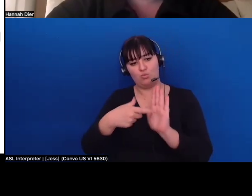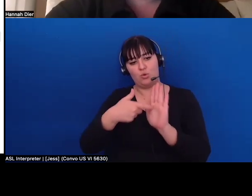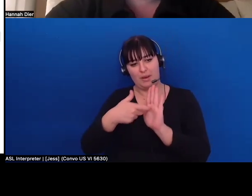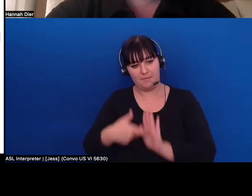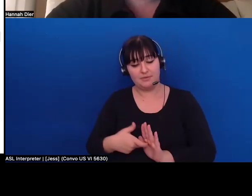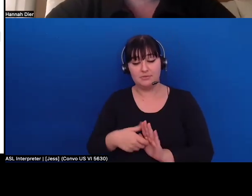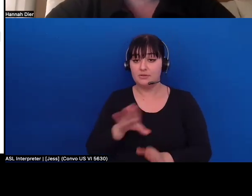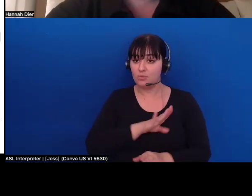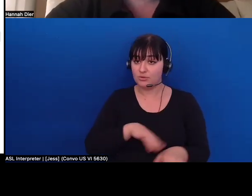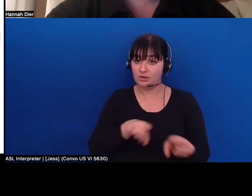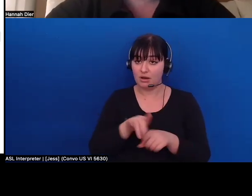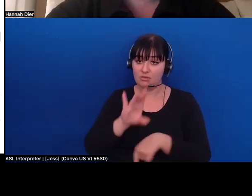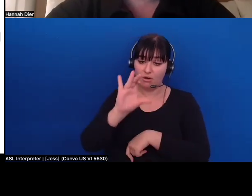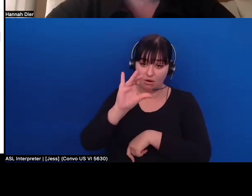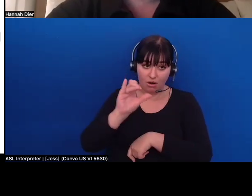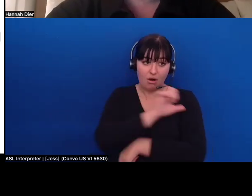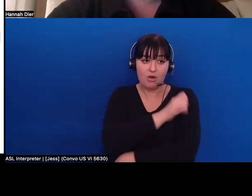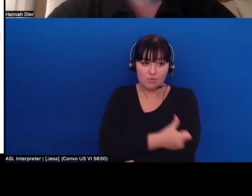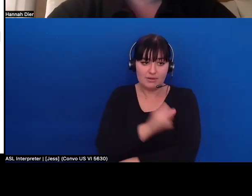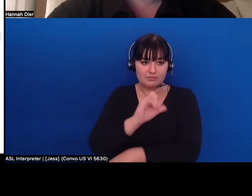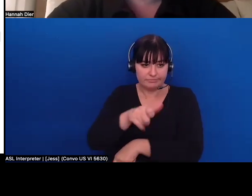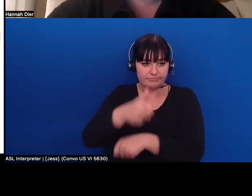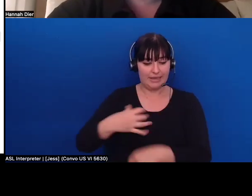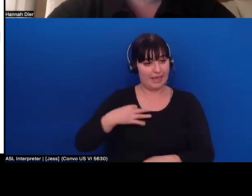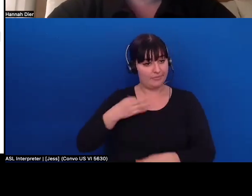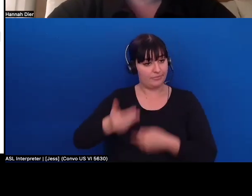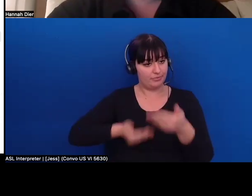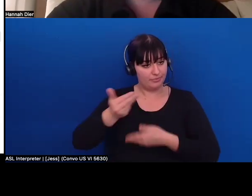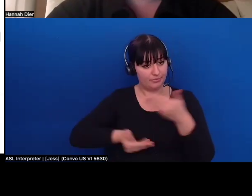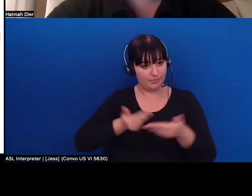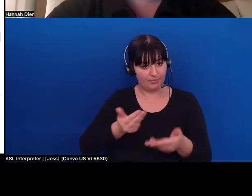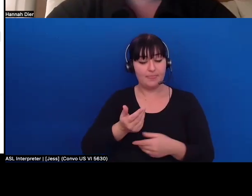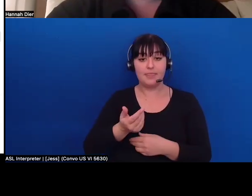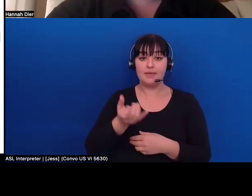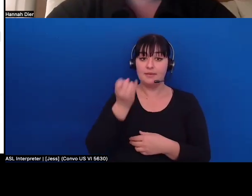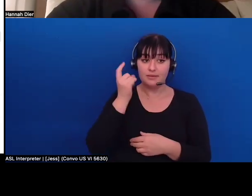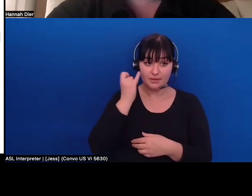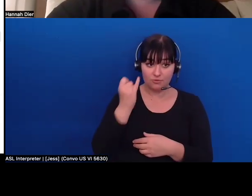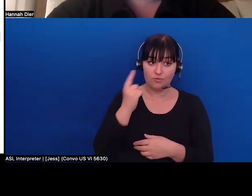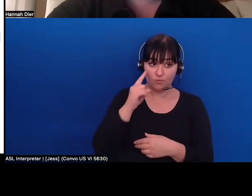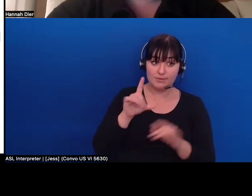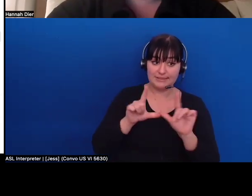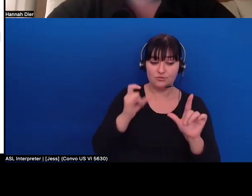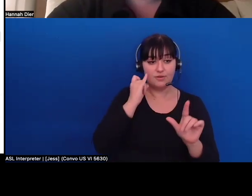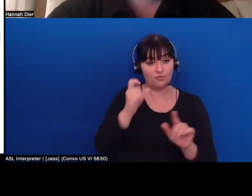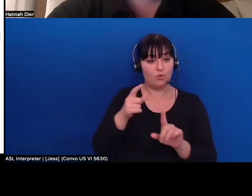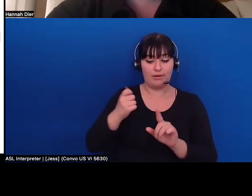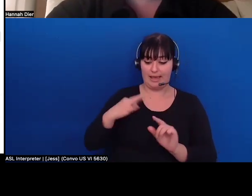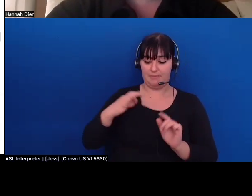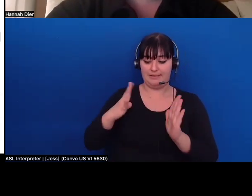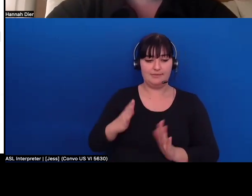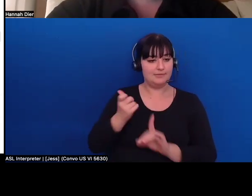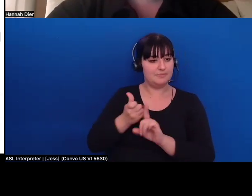is authorized to establish an application process for provisional licensure for applicants who have not passed an exam.